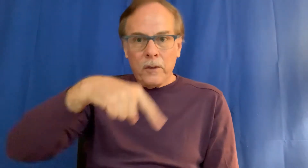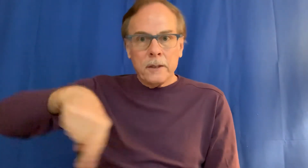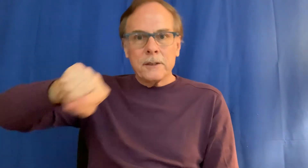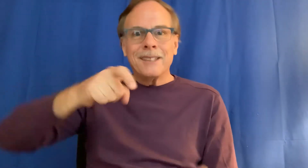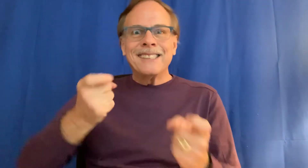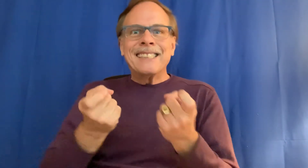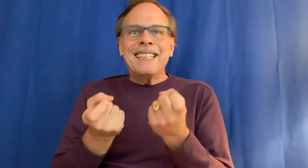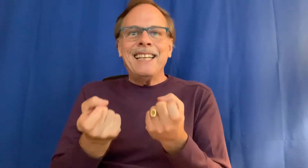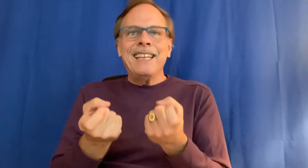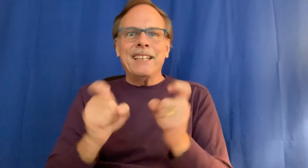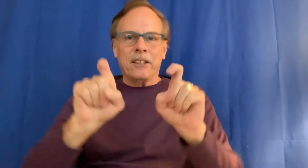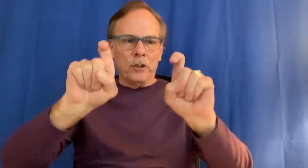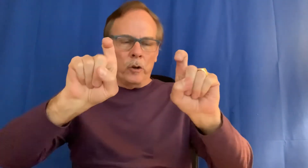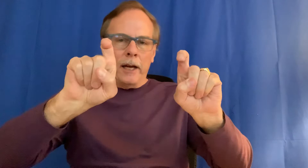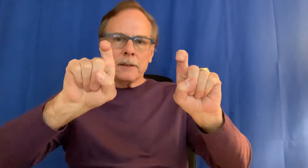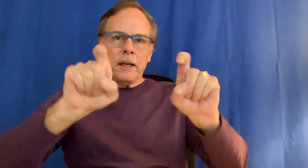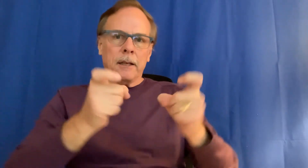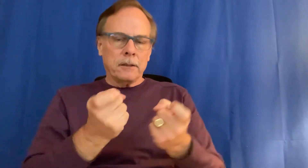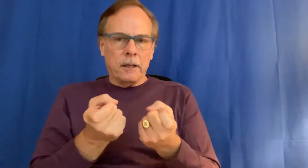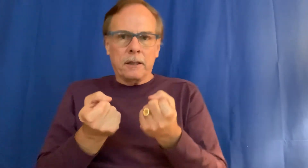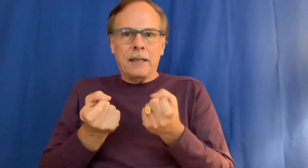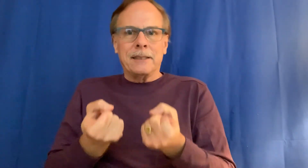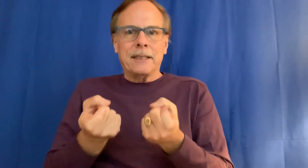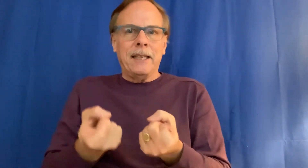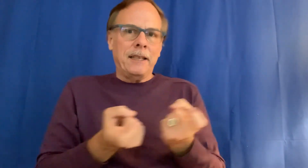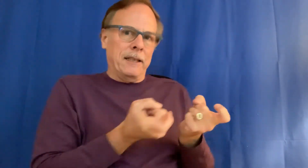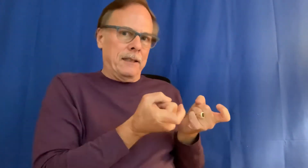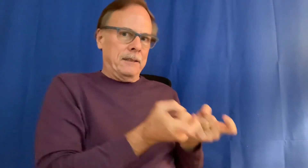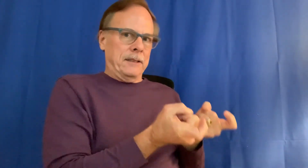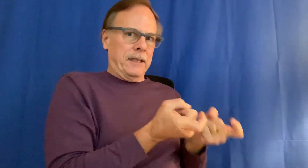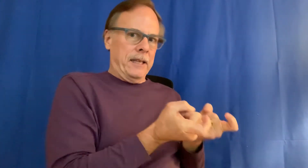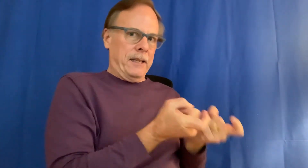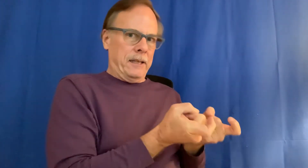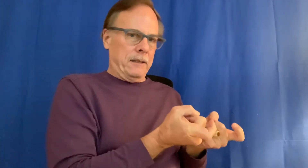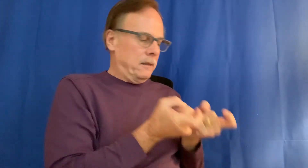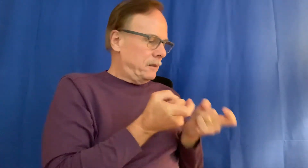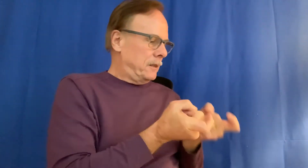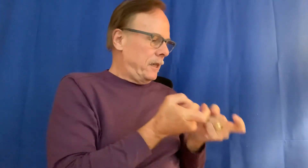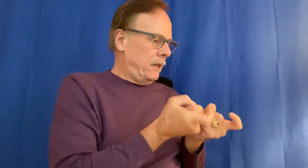us. Skiing. Your X hands like that. Skiing, skiing, skiing.